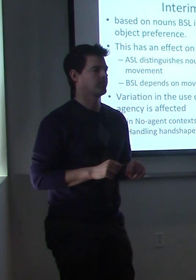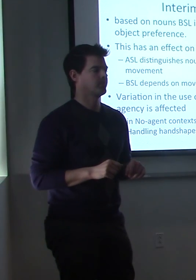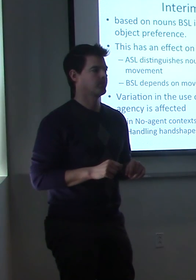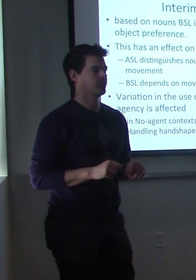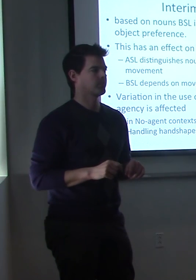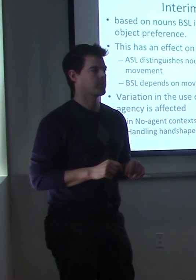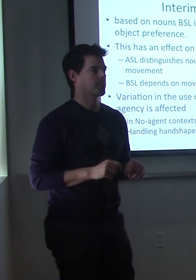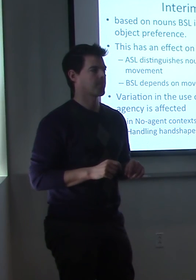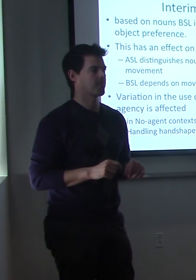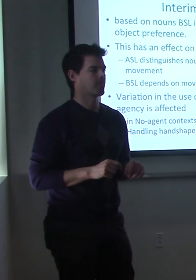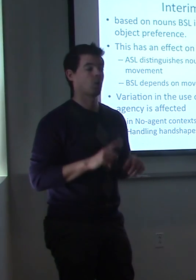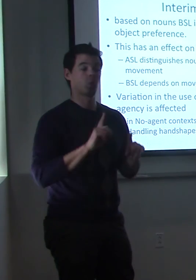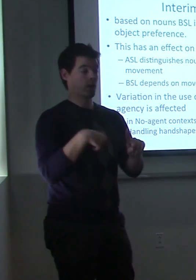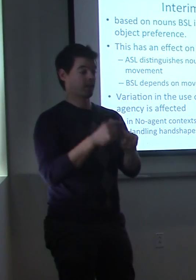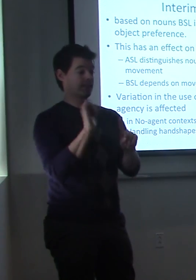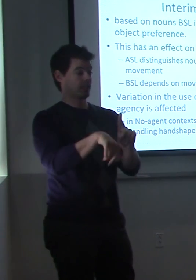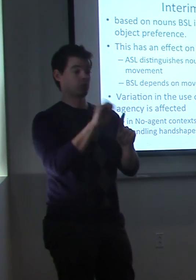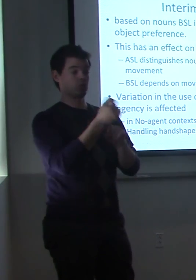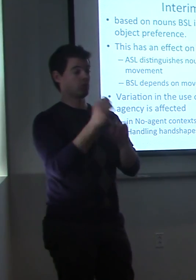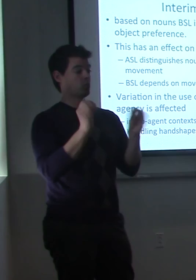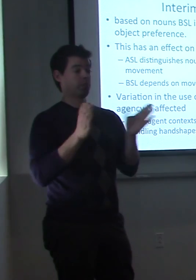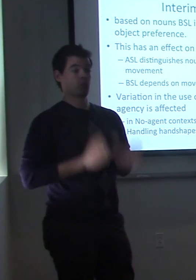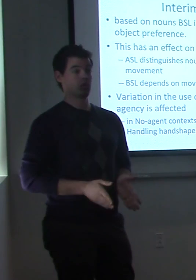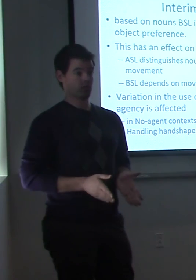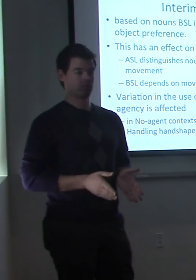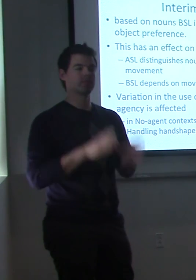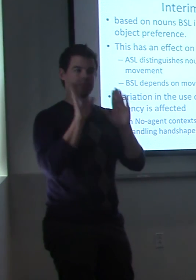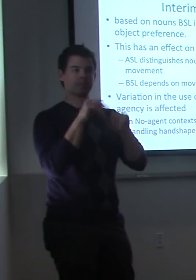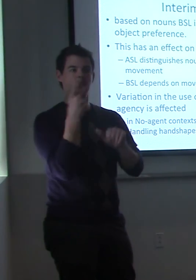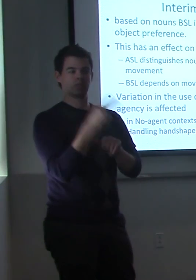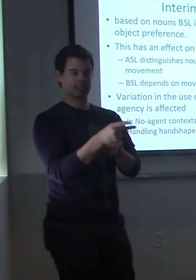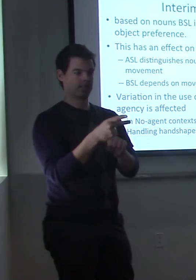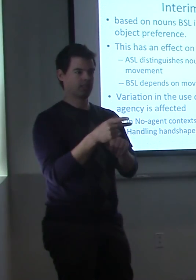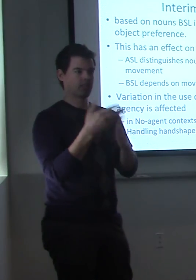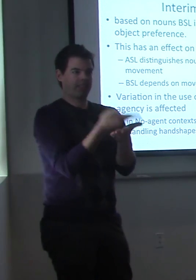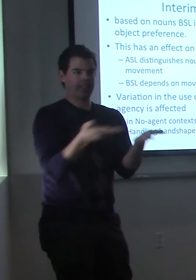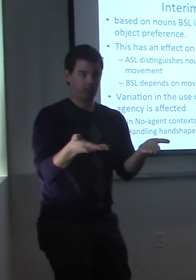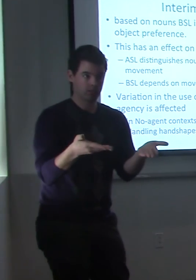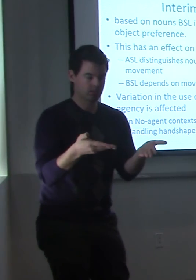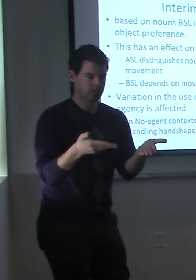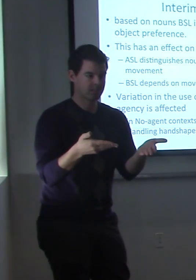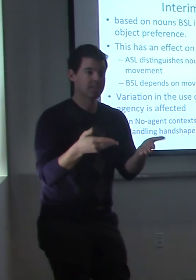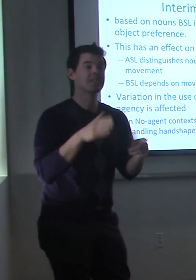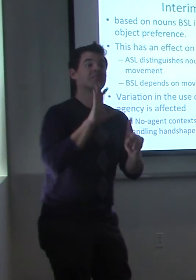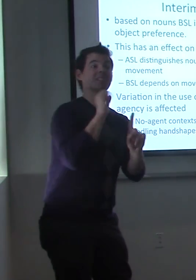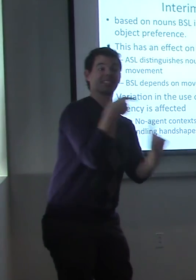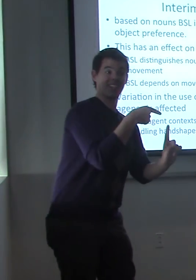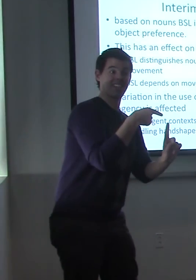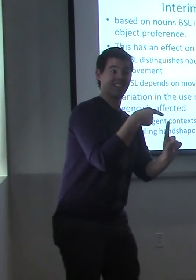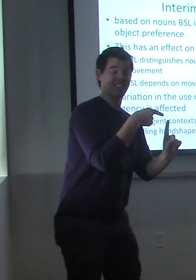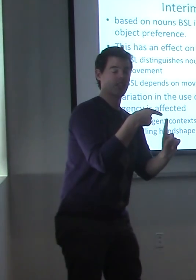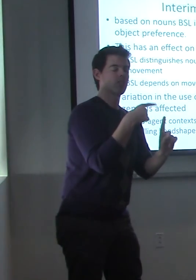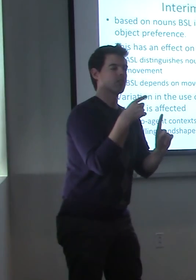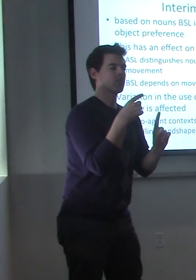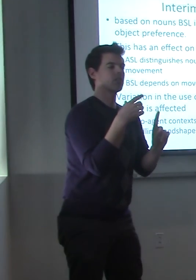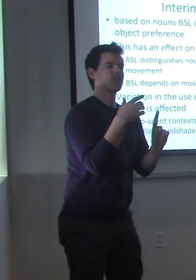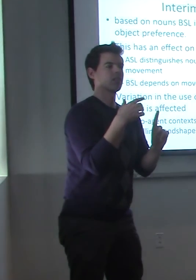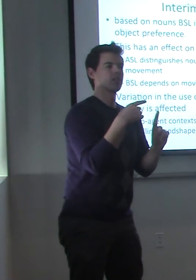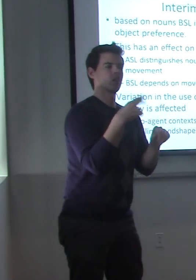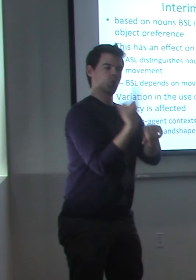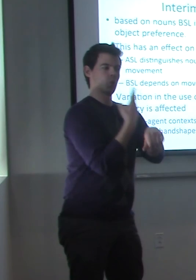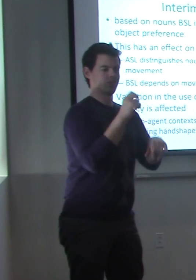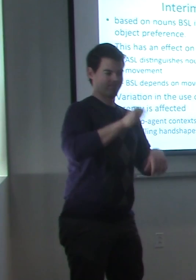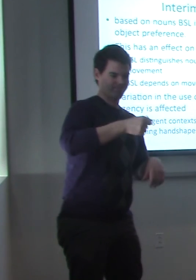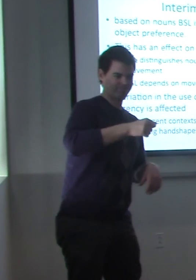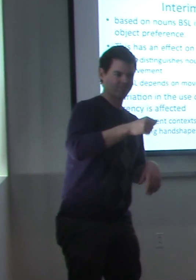no-agent context, where we would expect an object handshake, BSL much more often produces a handling